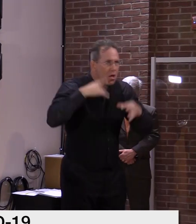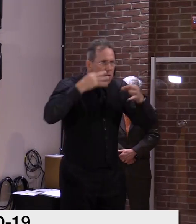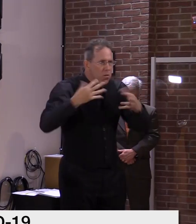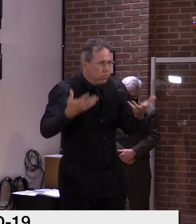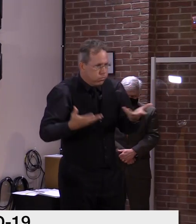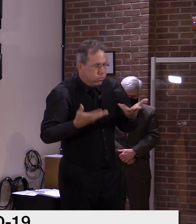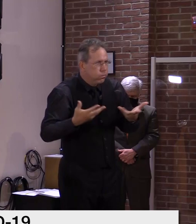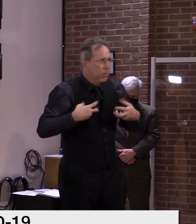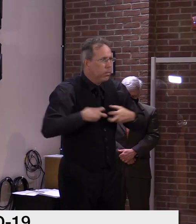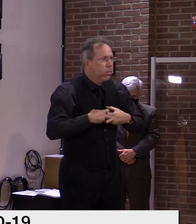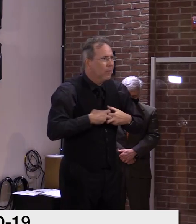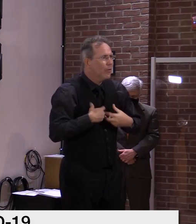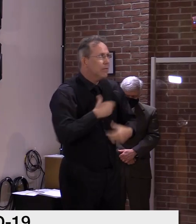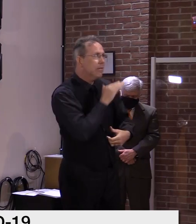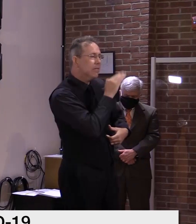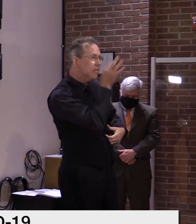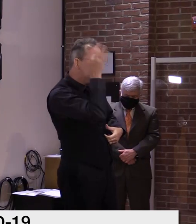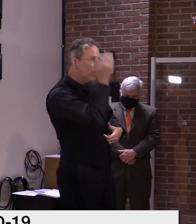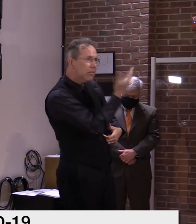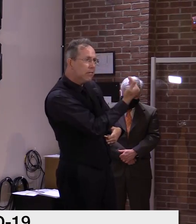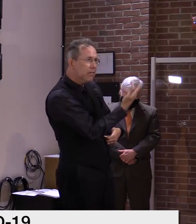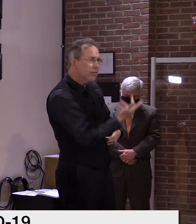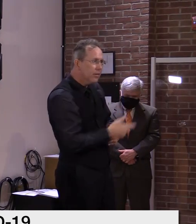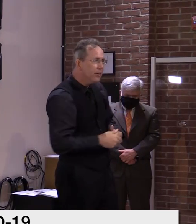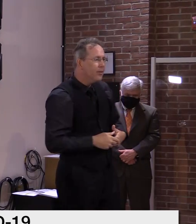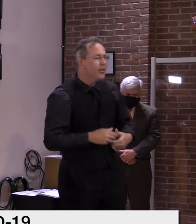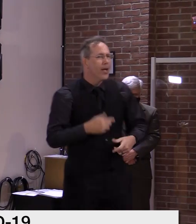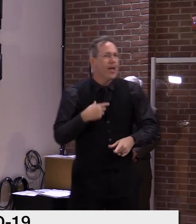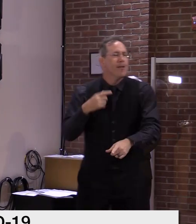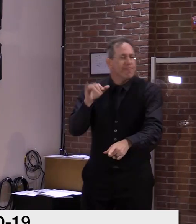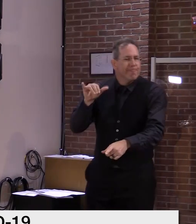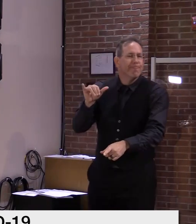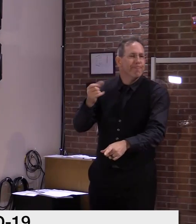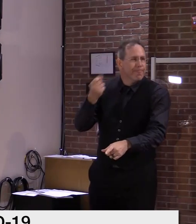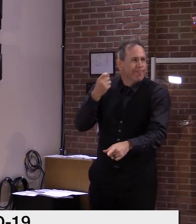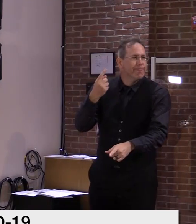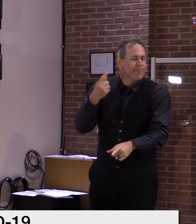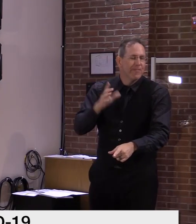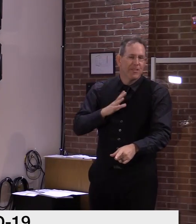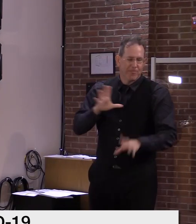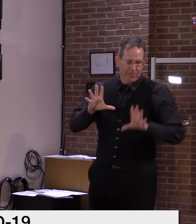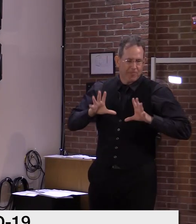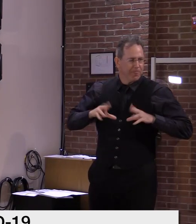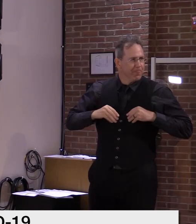You expect to, okay, that's all right. Thanks very much, that'll do it.